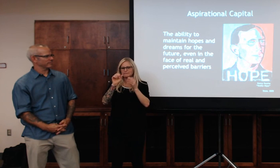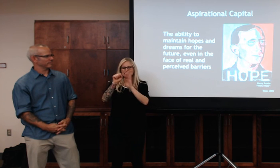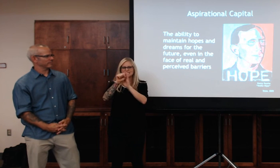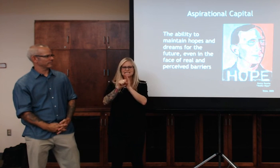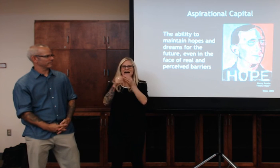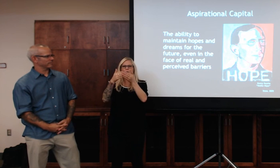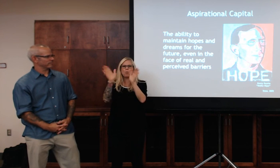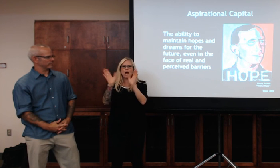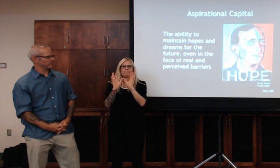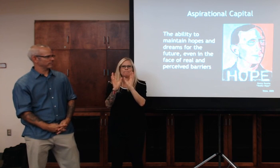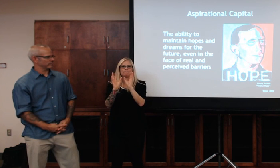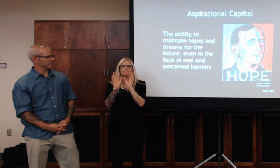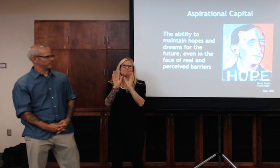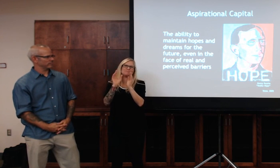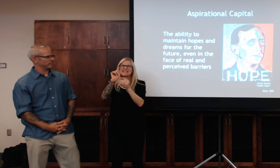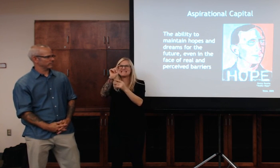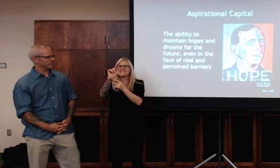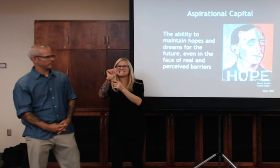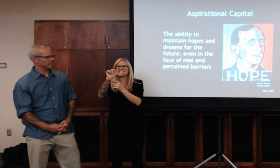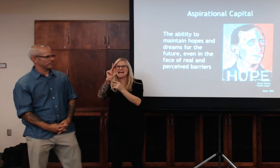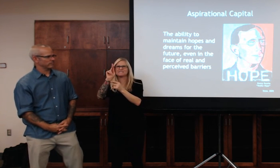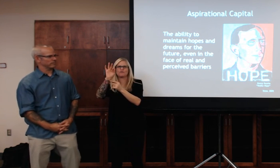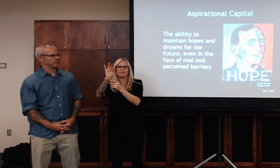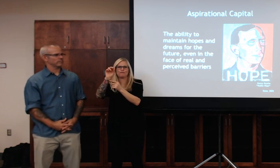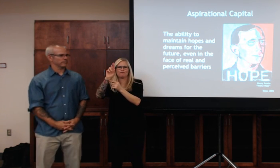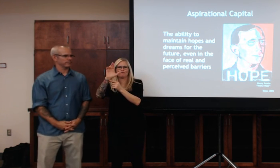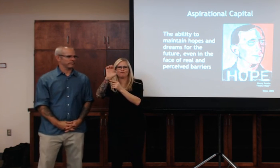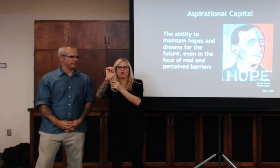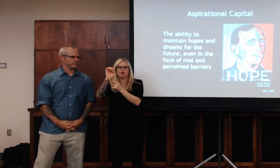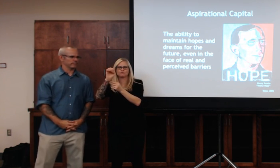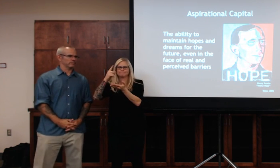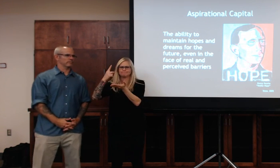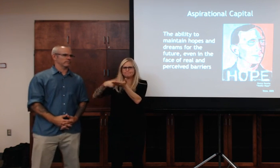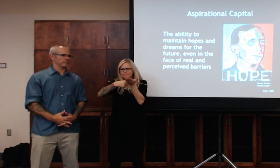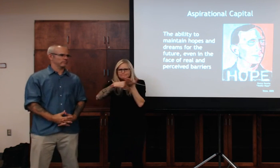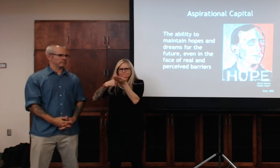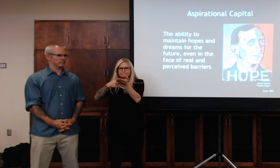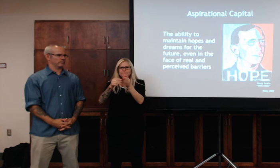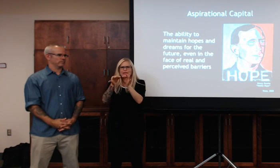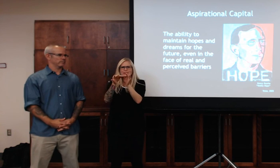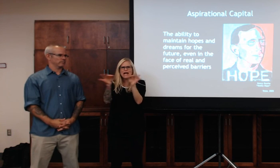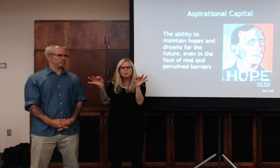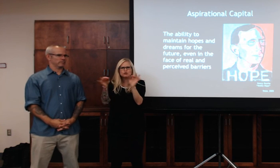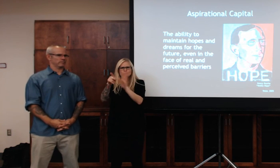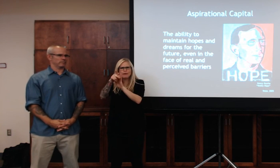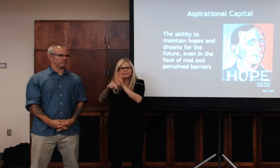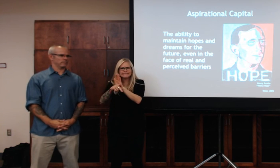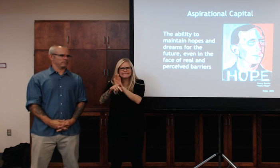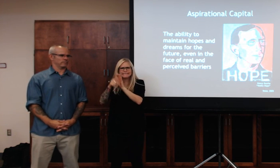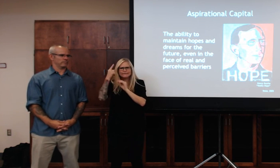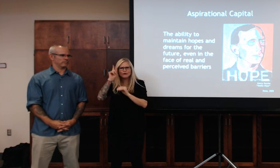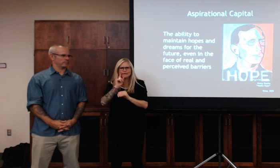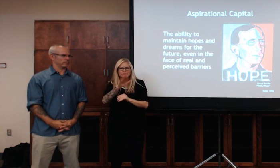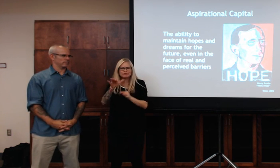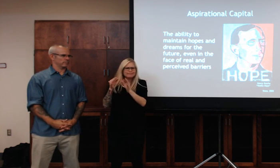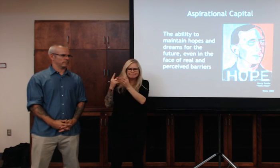Just recently, I went to a statewide task force meeting, and we discussed the language policy for deaf